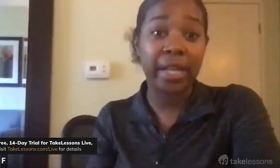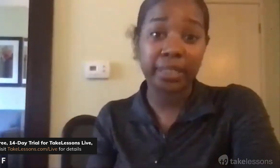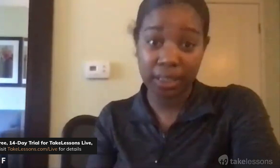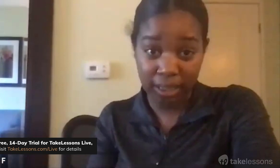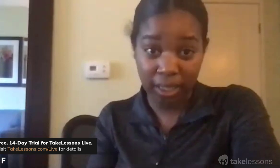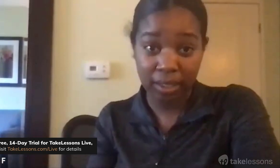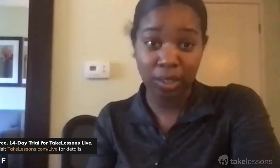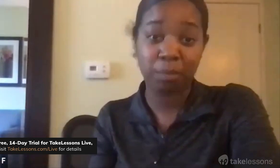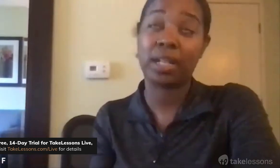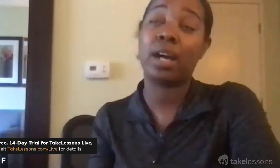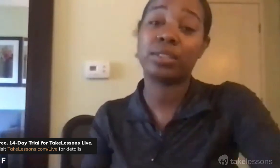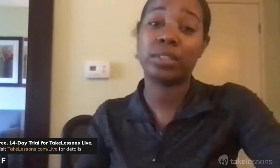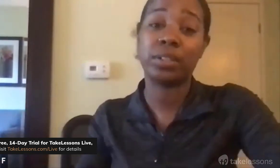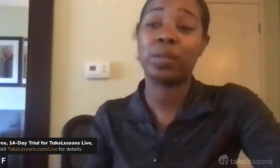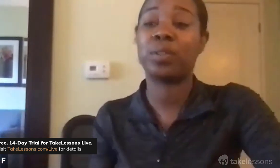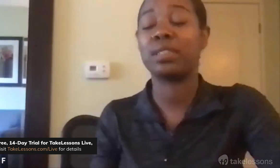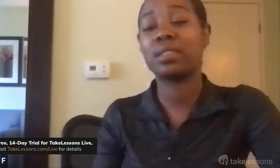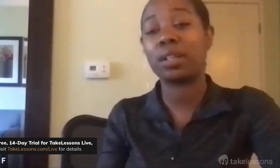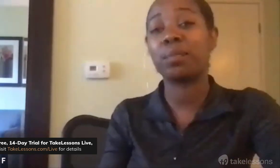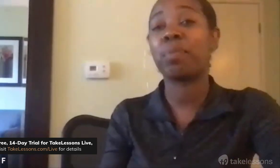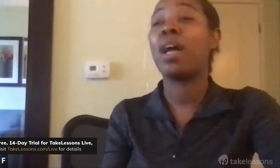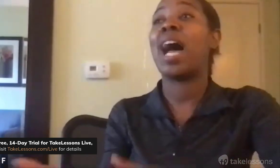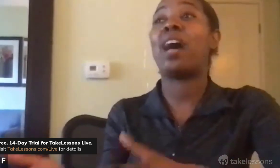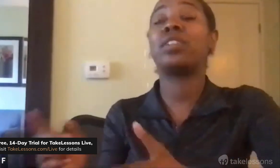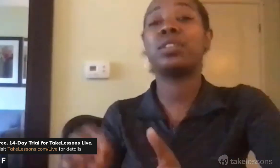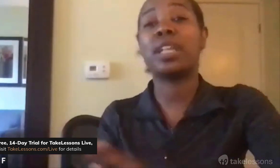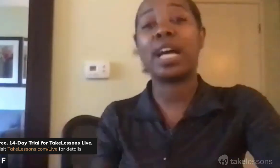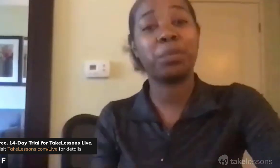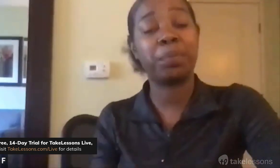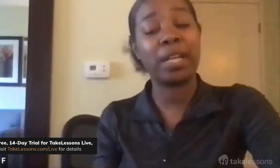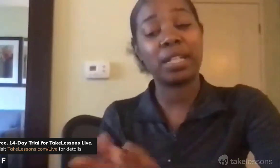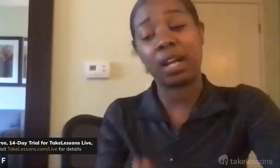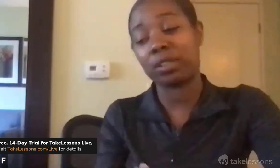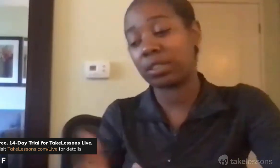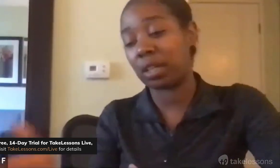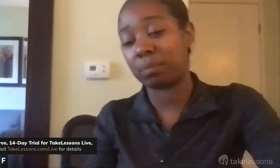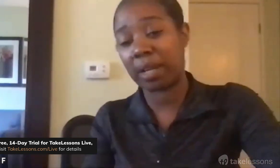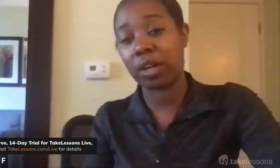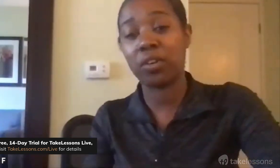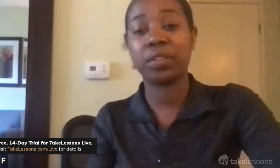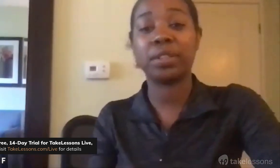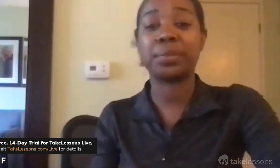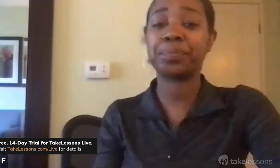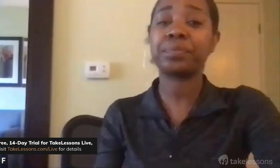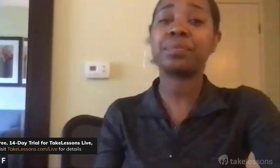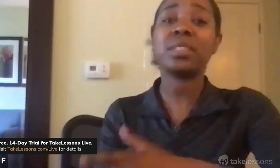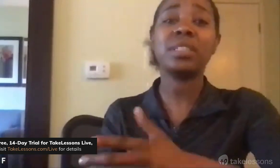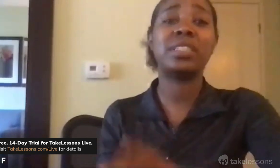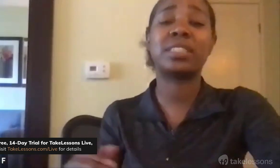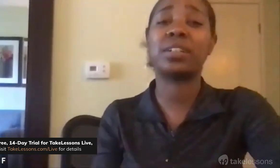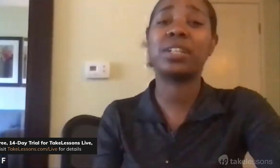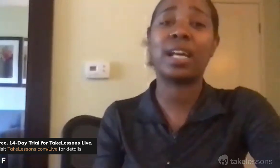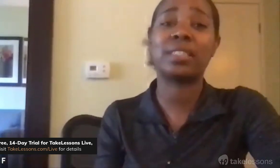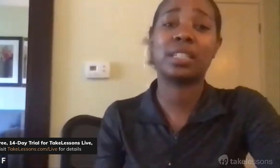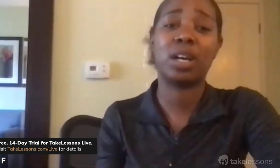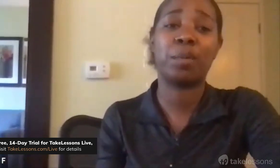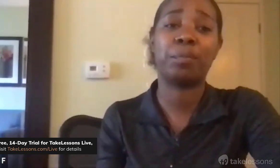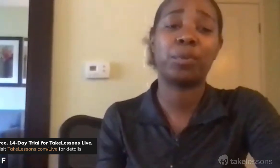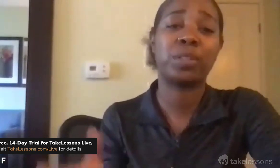realized it stuck, no matter how slow they went. So I would do a lot of repeating. I'll start back over, just so you guys can